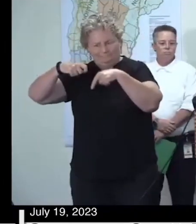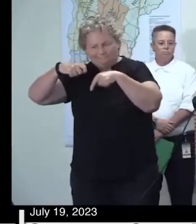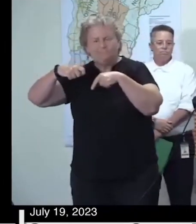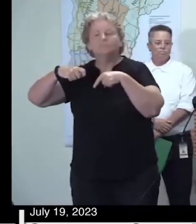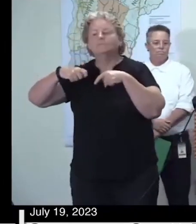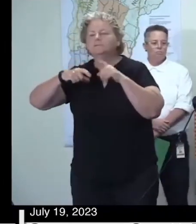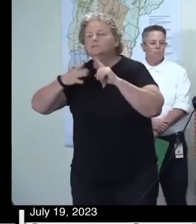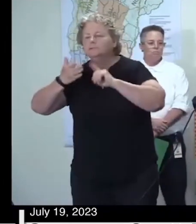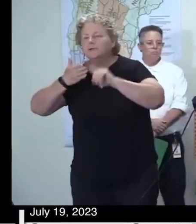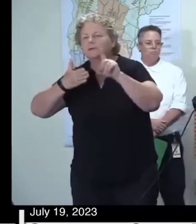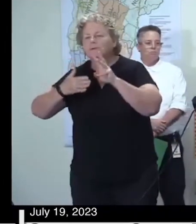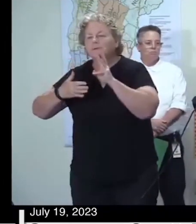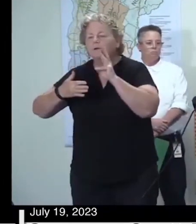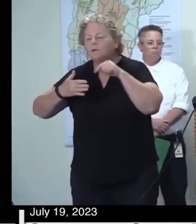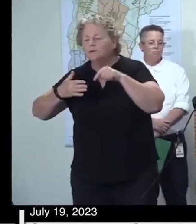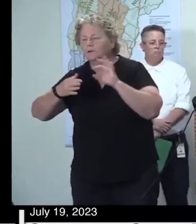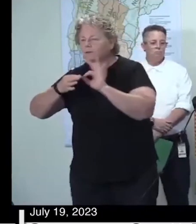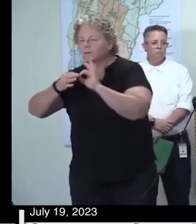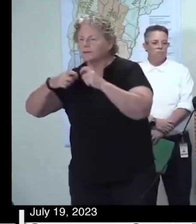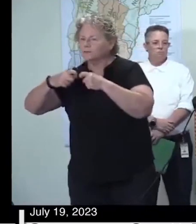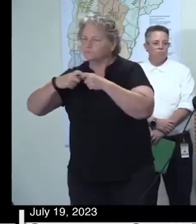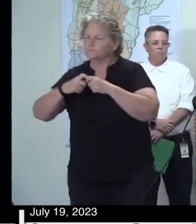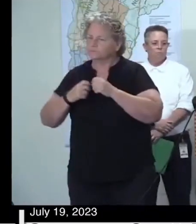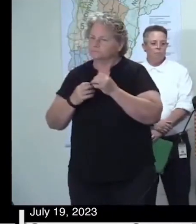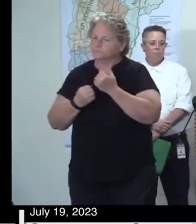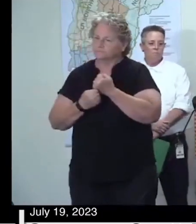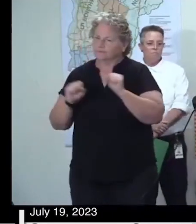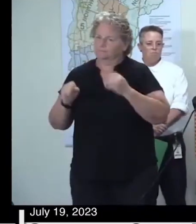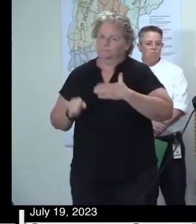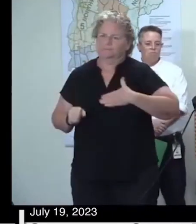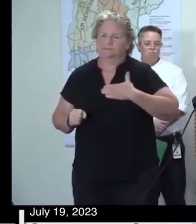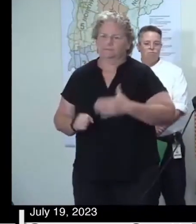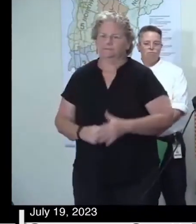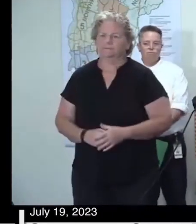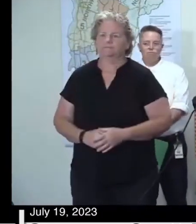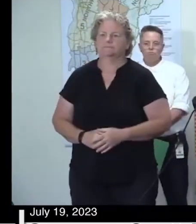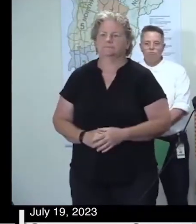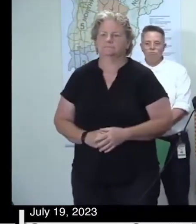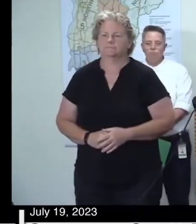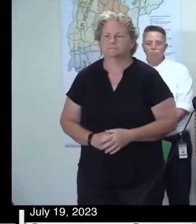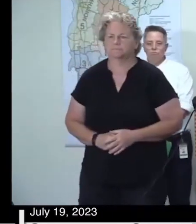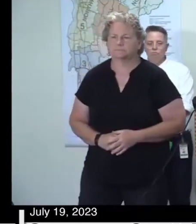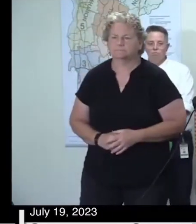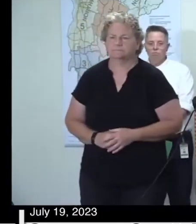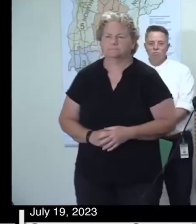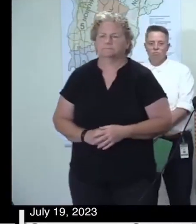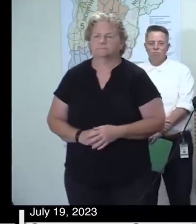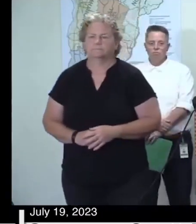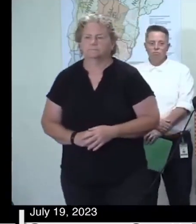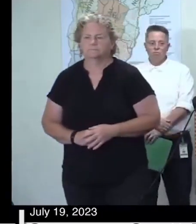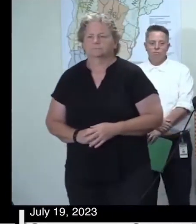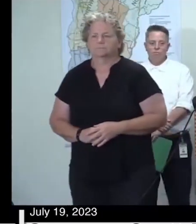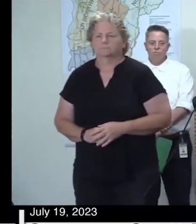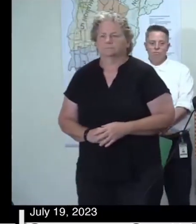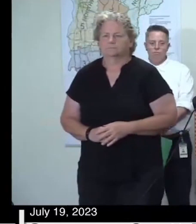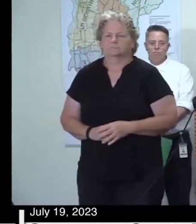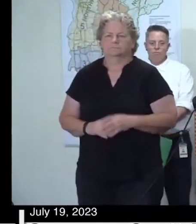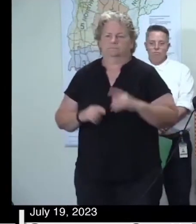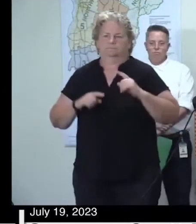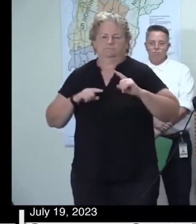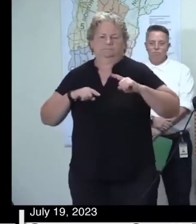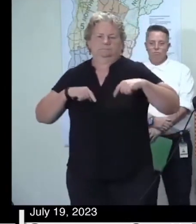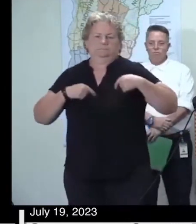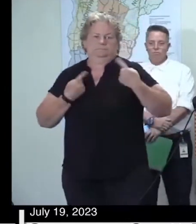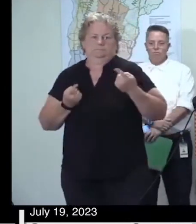cleanup crews. So far this week, we have completed more than 750 of these rapid inspections.